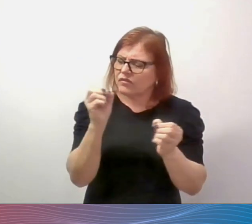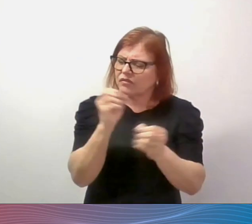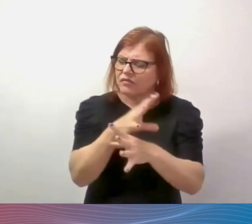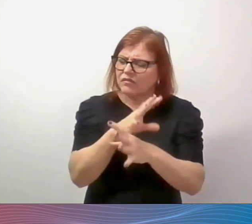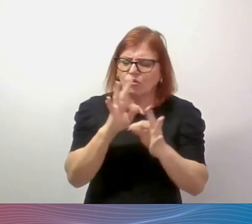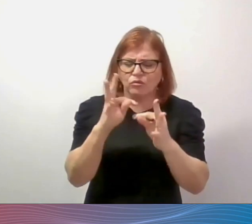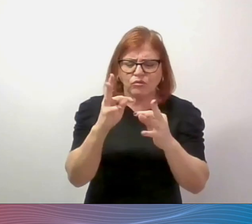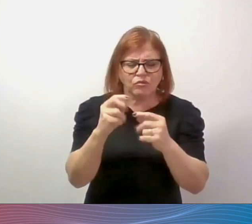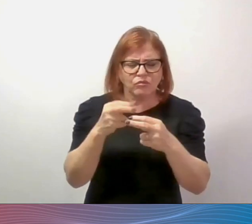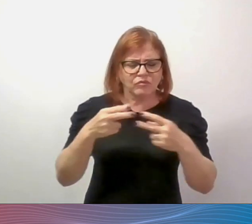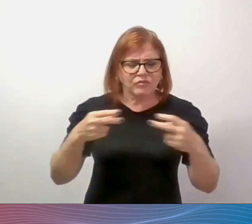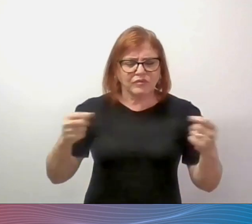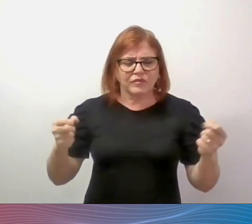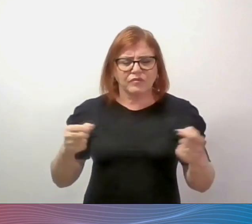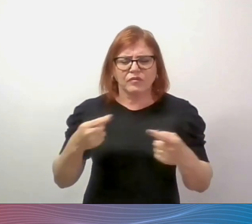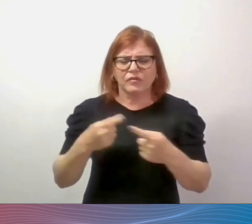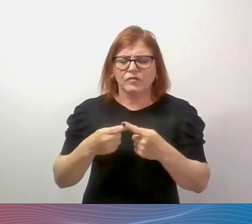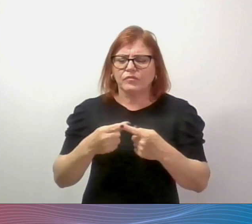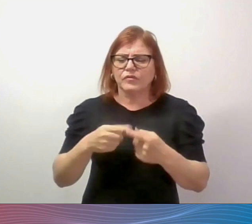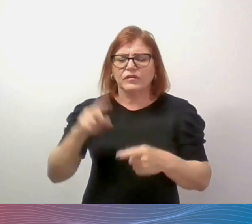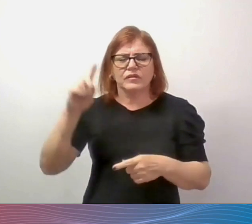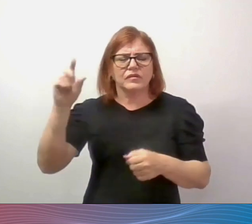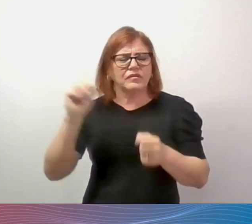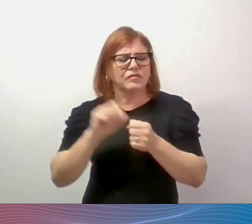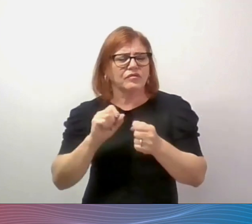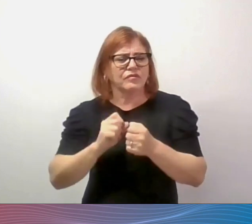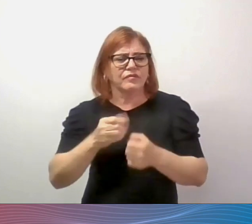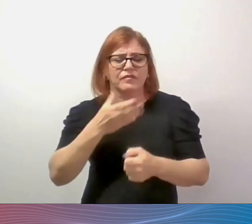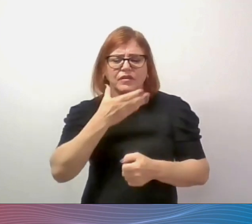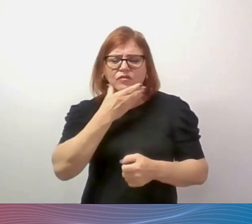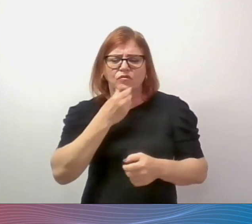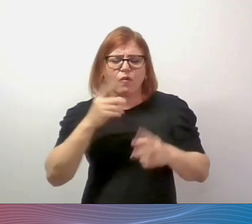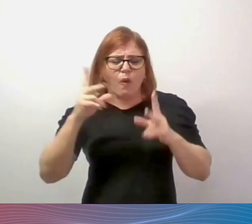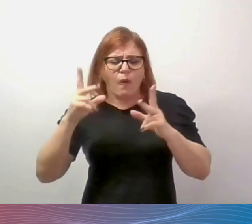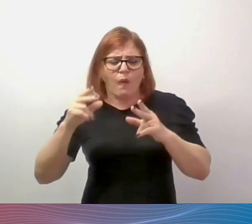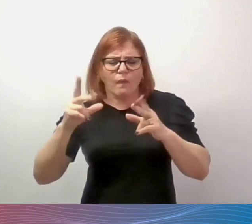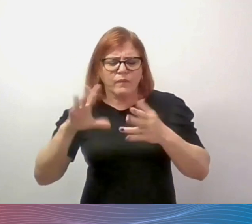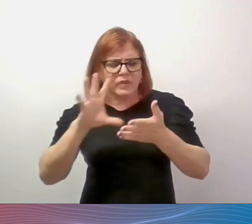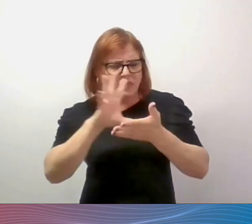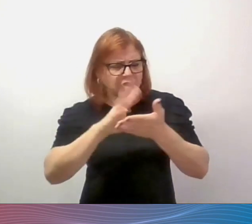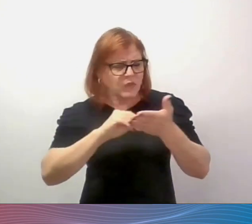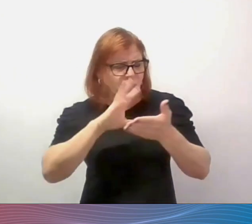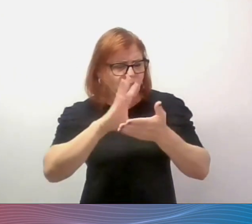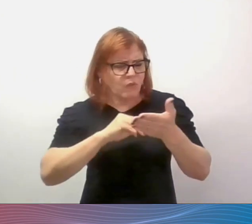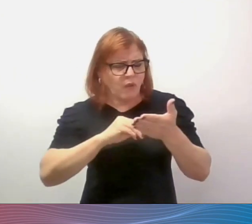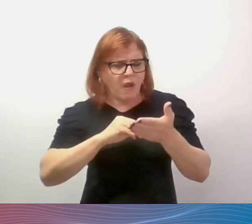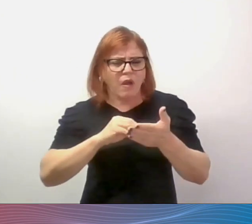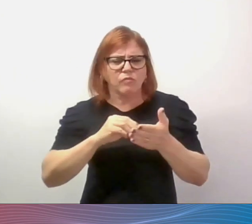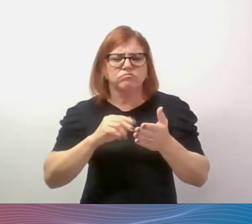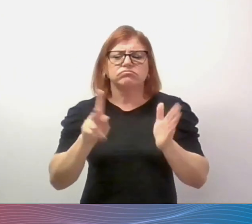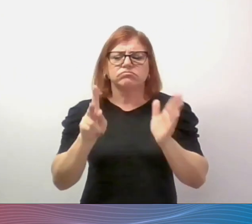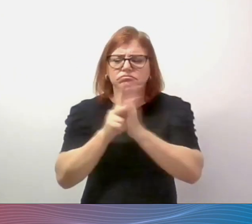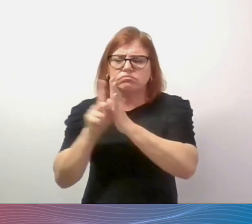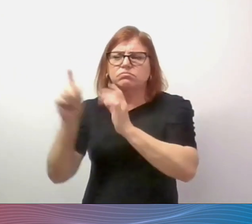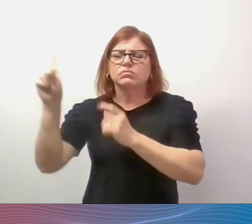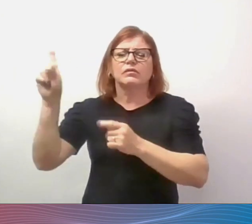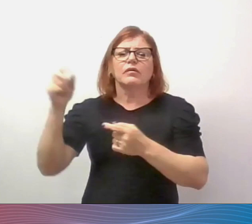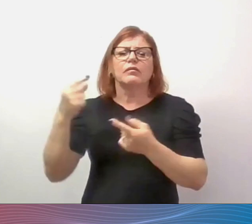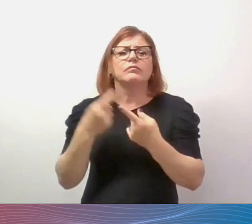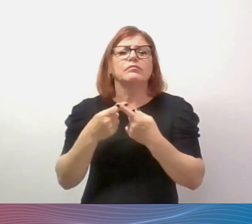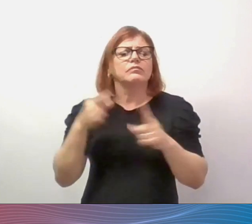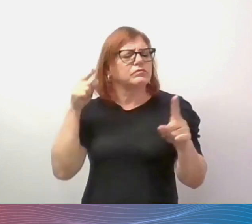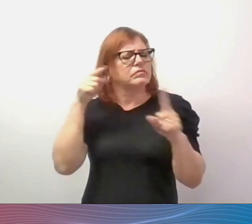à sua imagem e semelhança? Why did he create man according to his image and likeness? Com que objetivo? With what